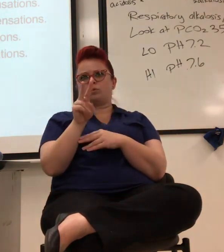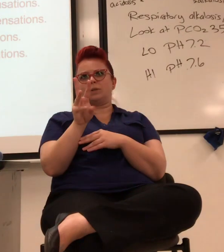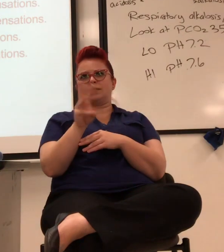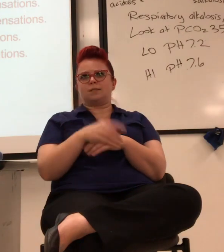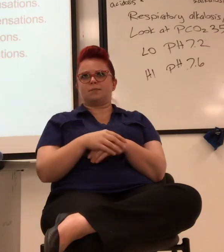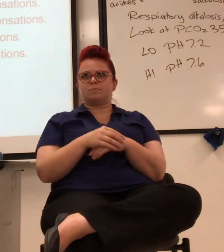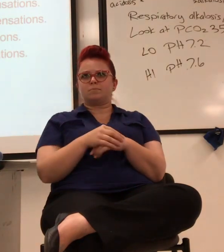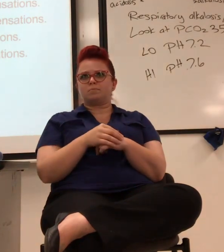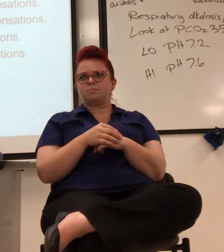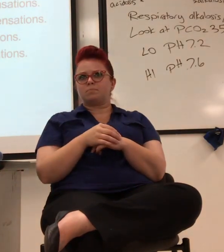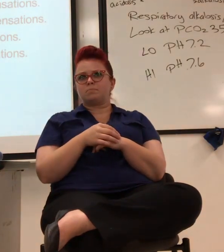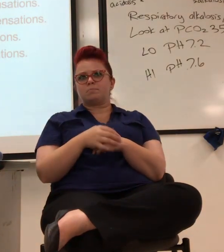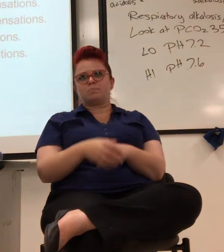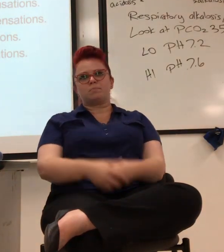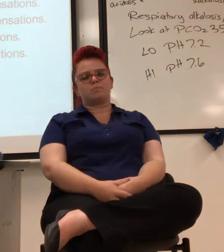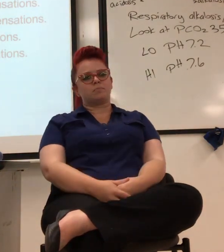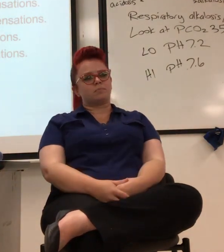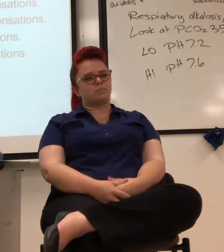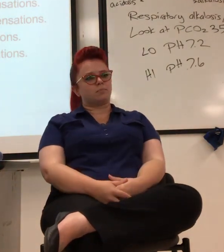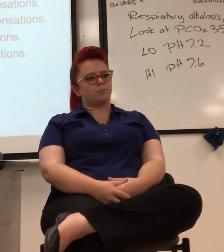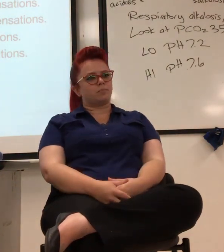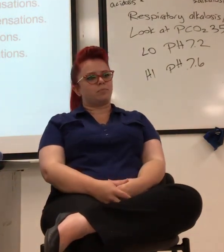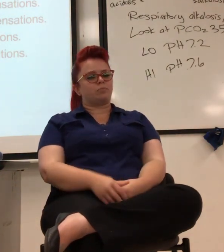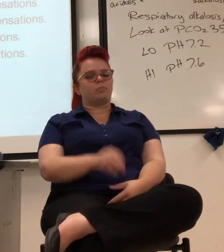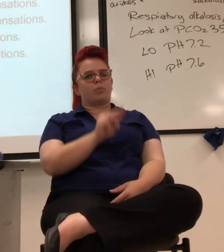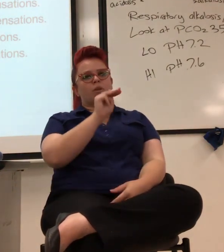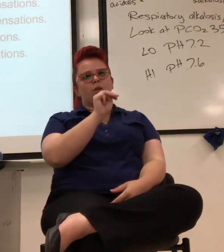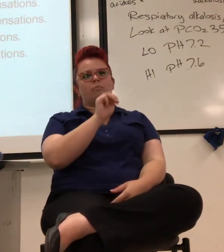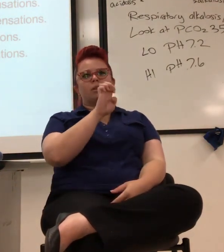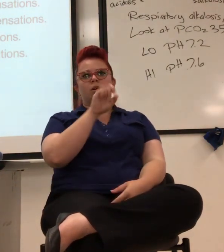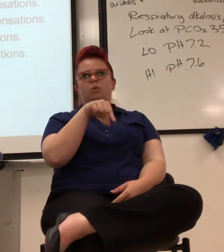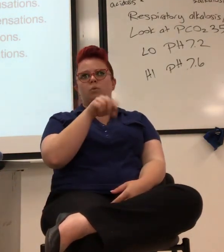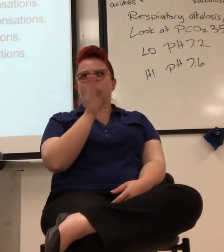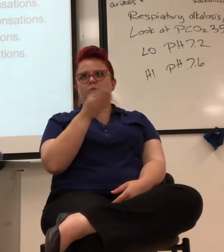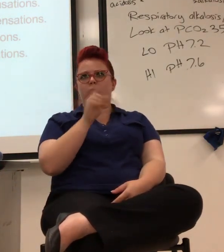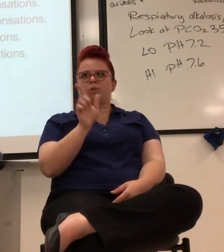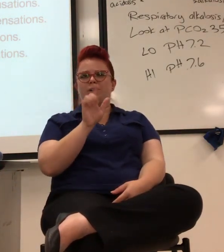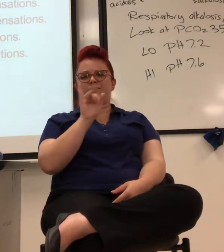Look at the bicarb value in the blood work.